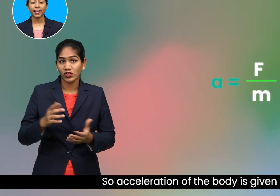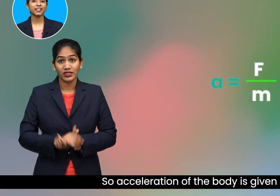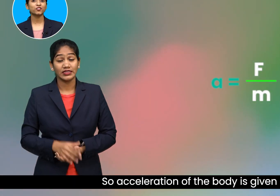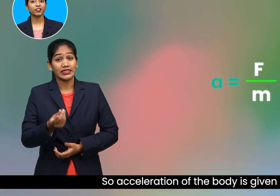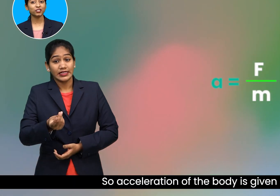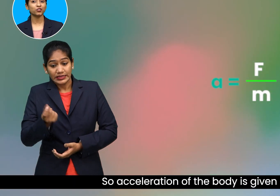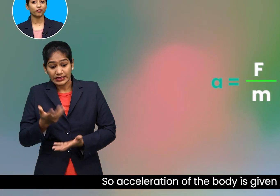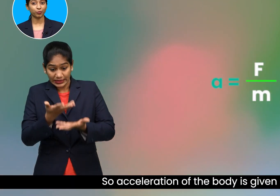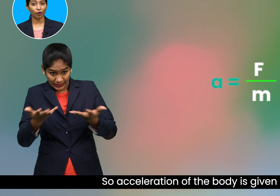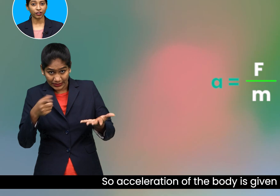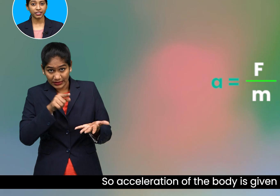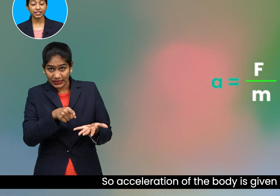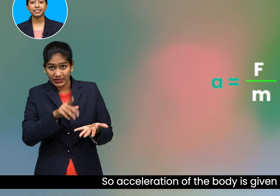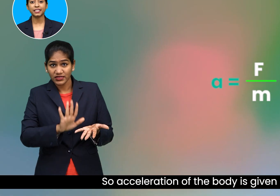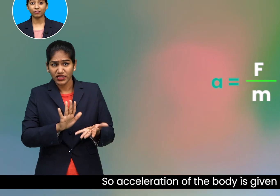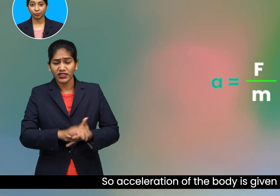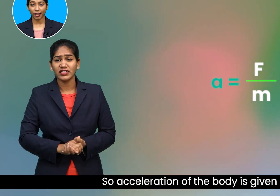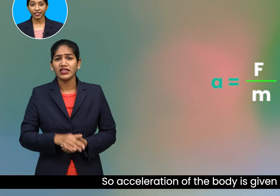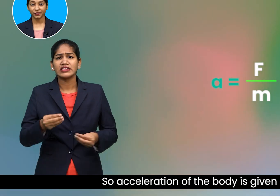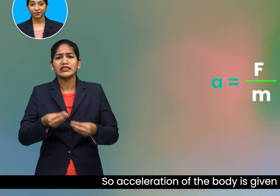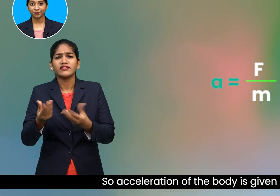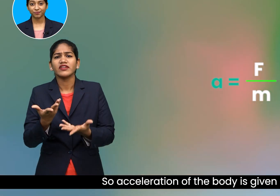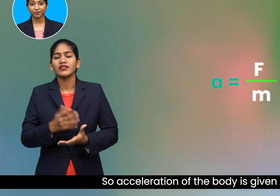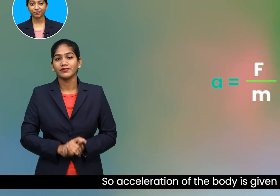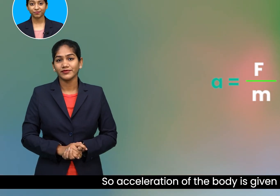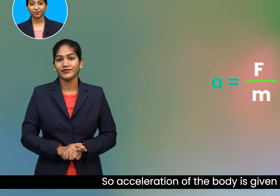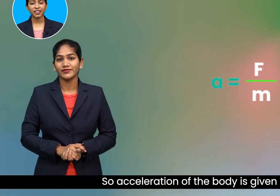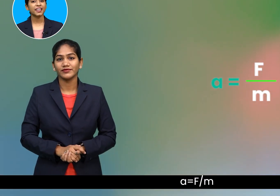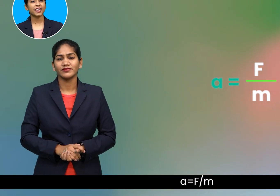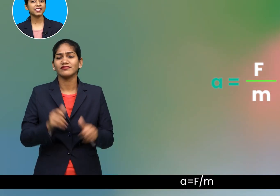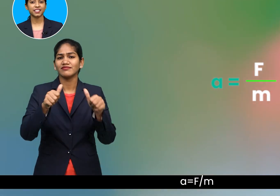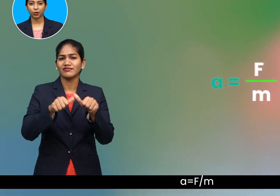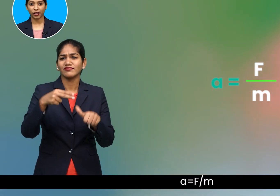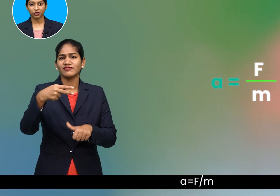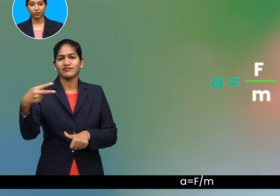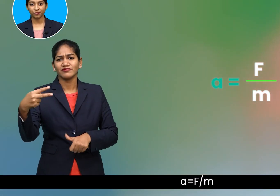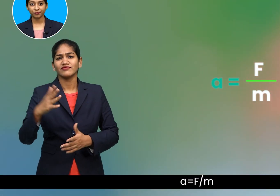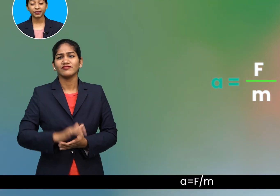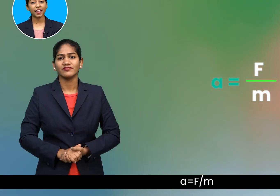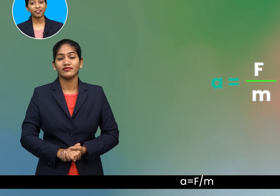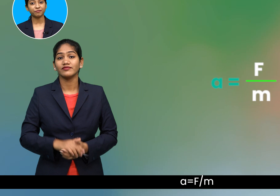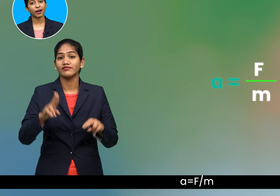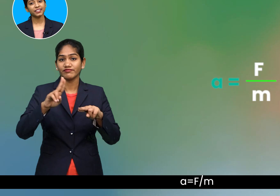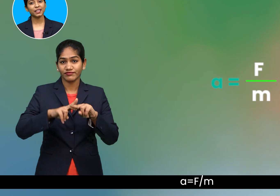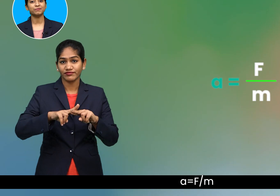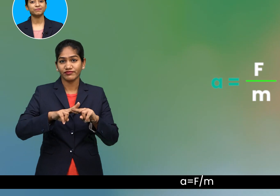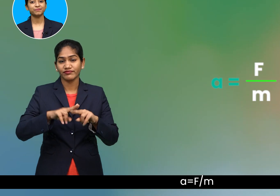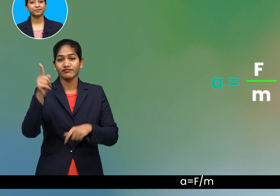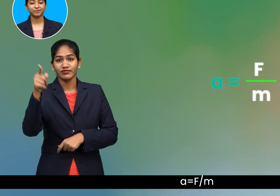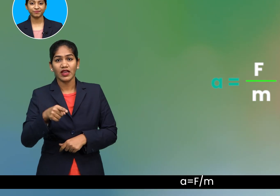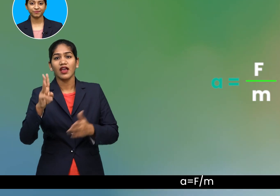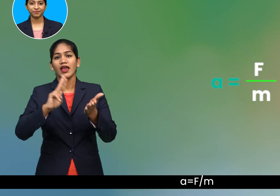So, acceleration of the body is given by A is equal to F by